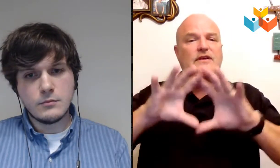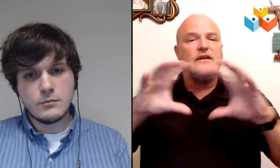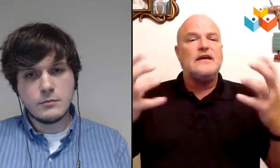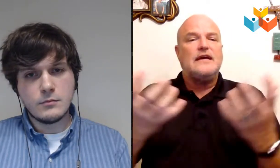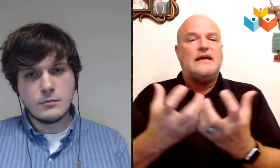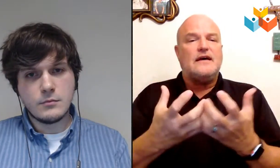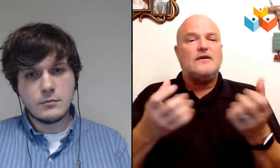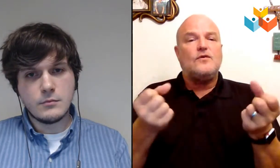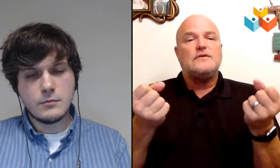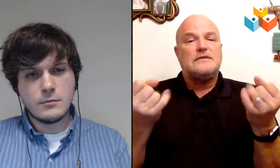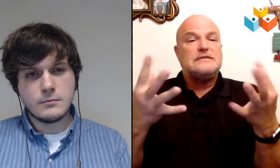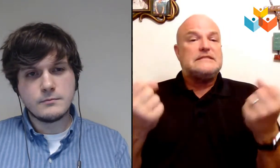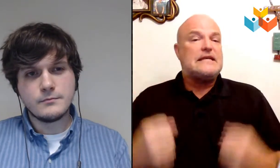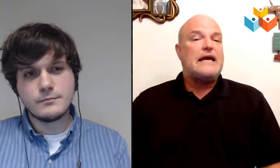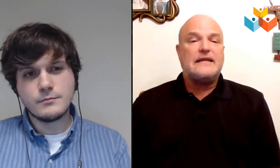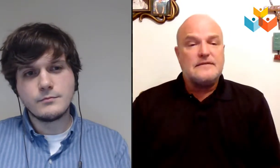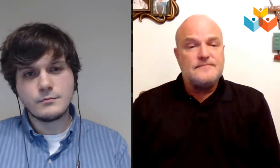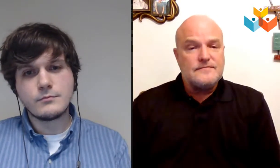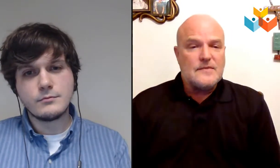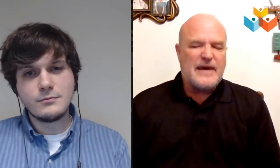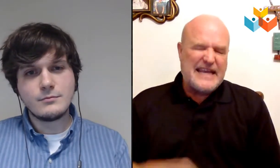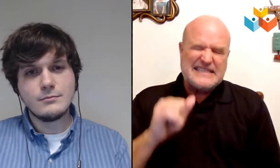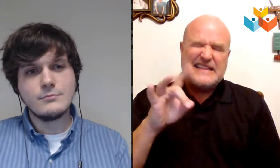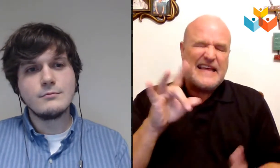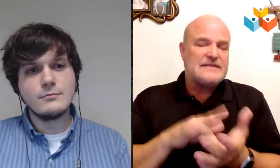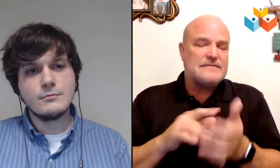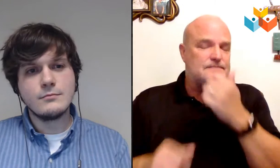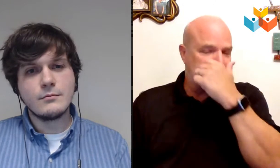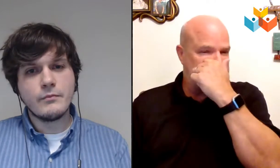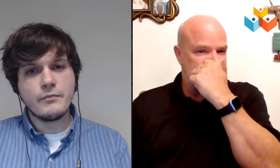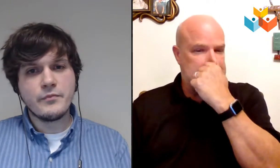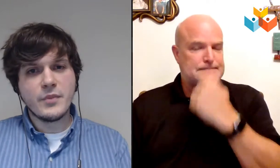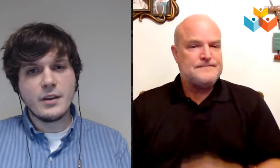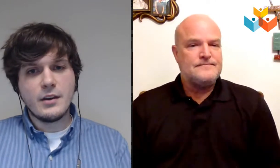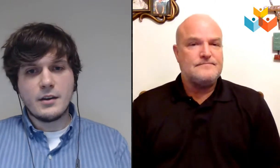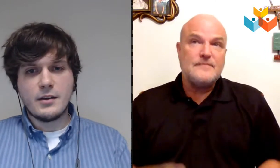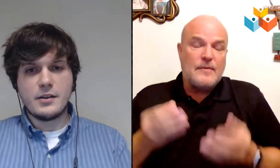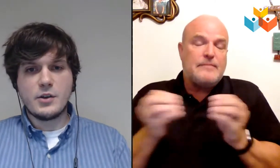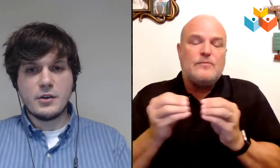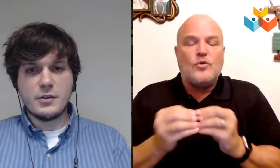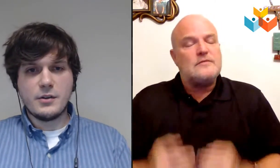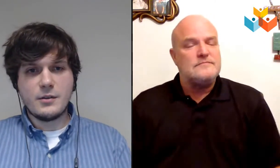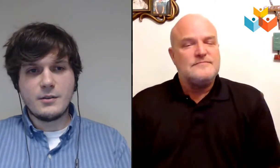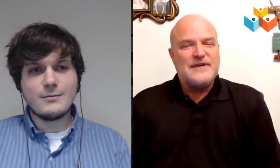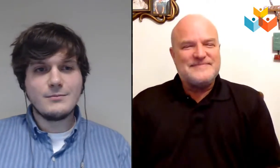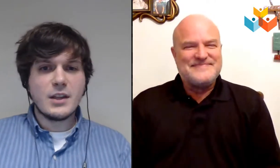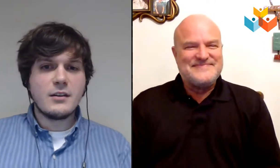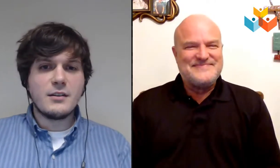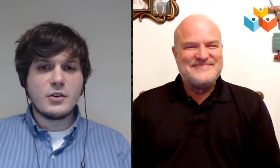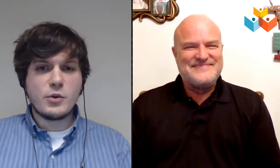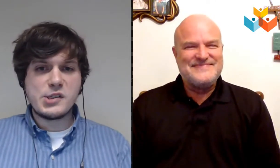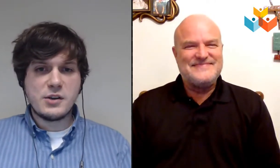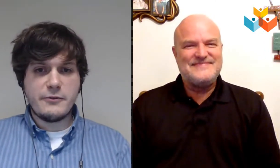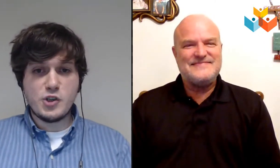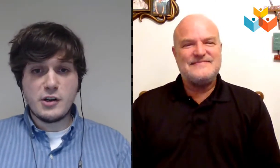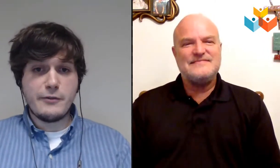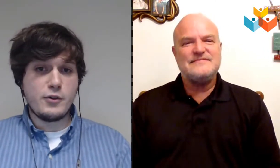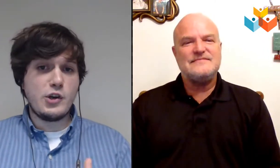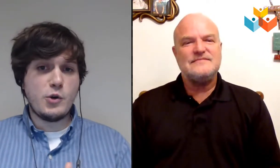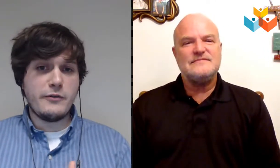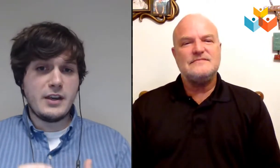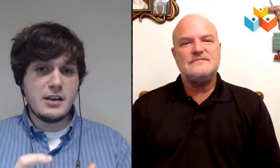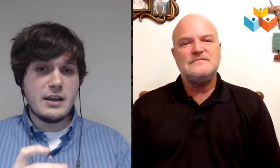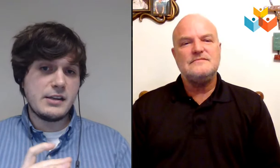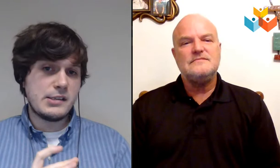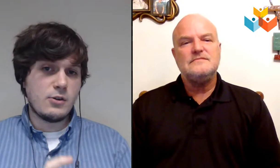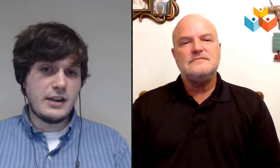hard of hearing or signing, about 18,000. Maybe more. Question for Jennifer.